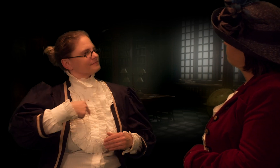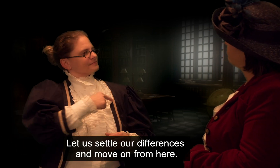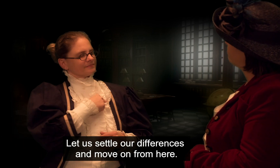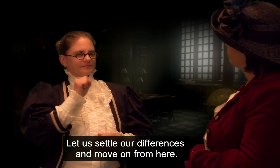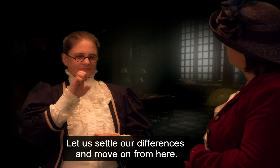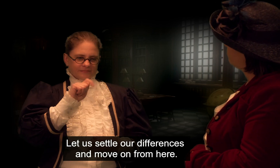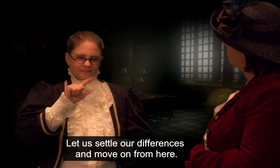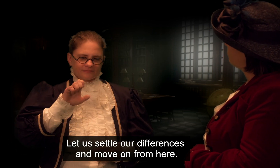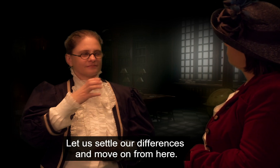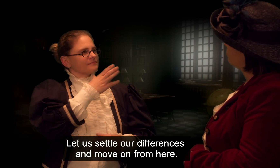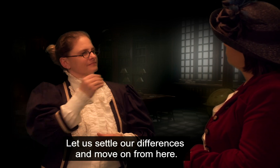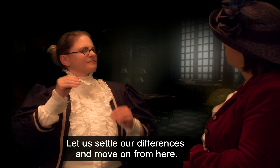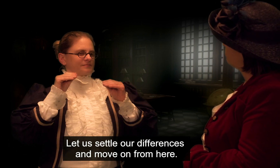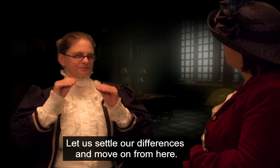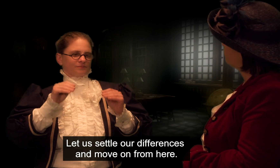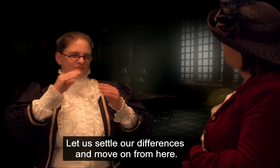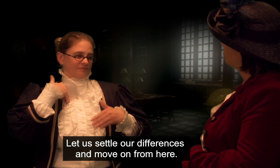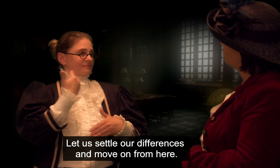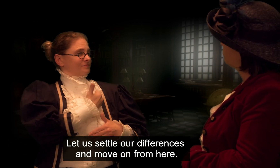Let us settle our differences and move on from here.